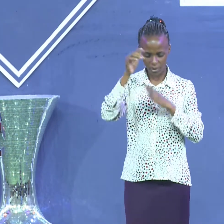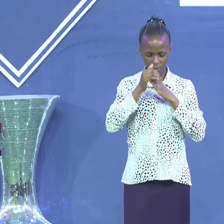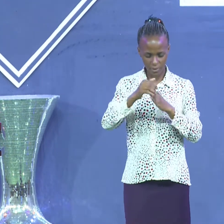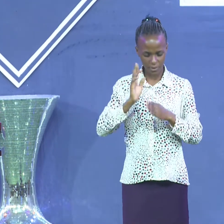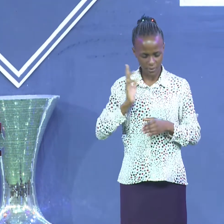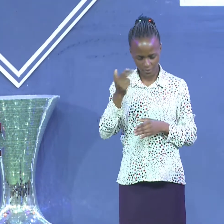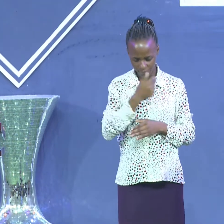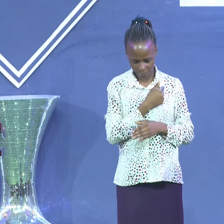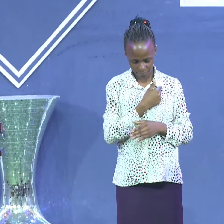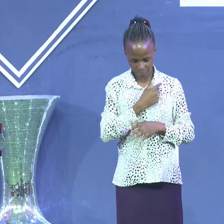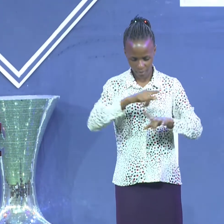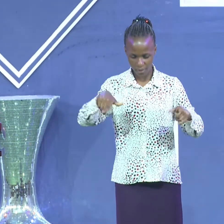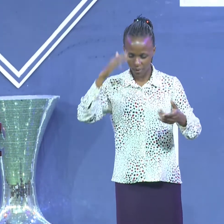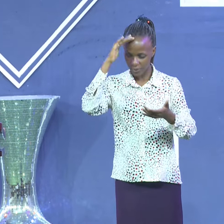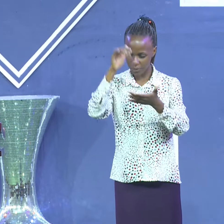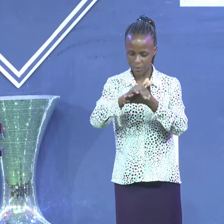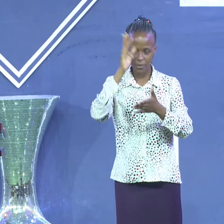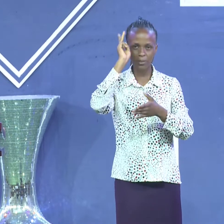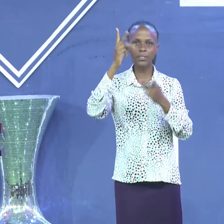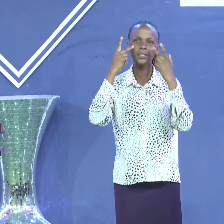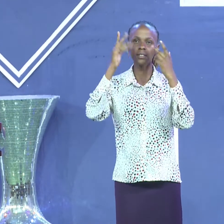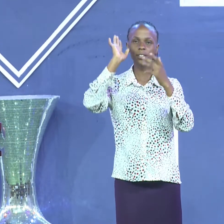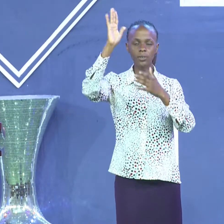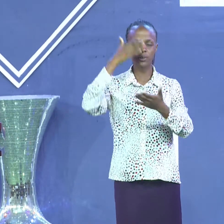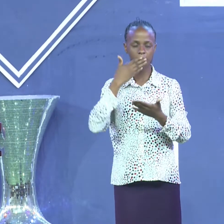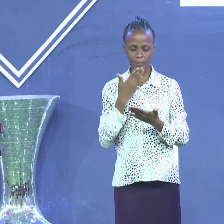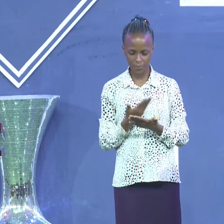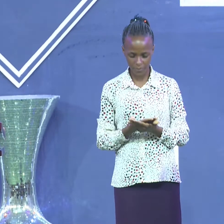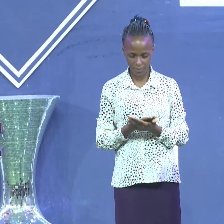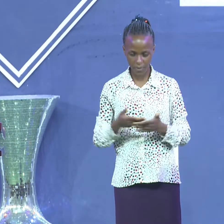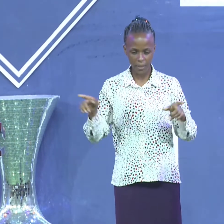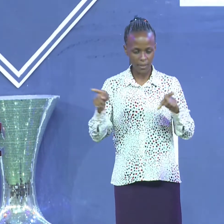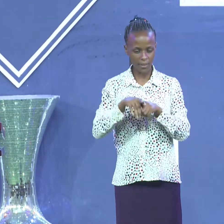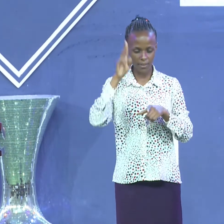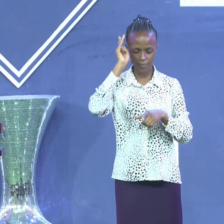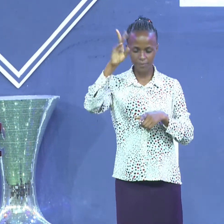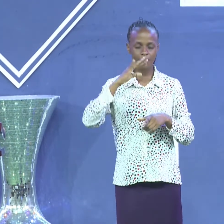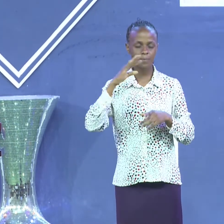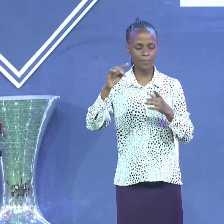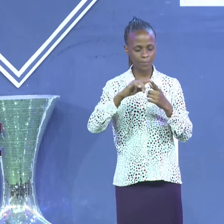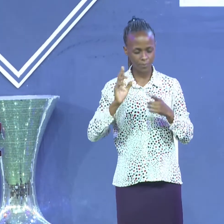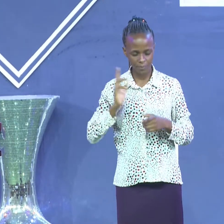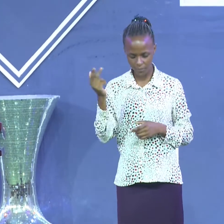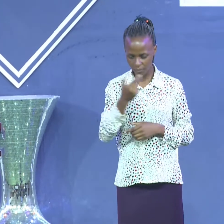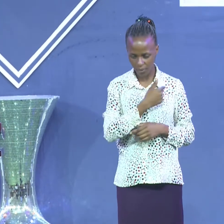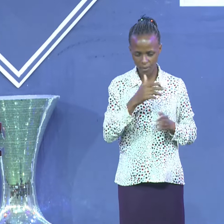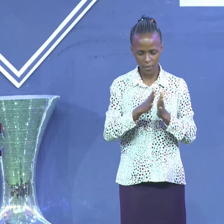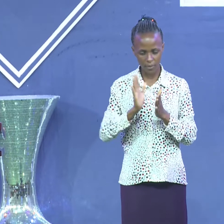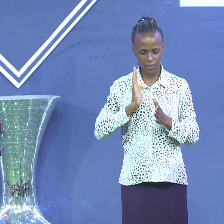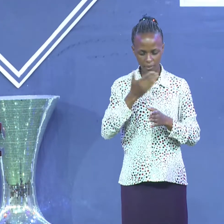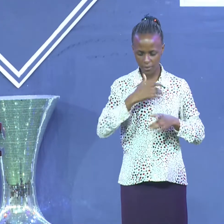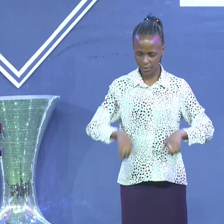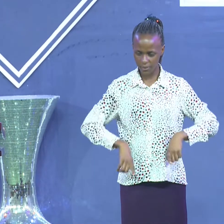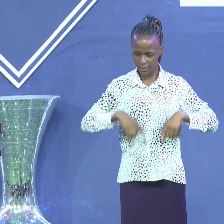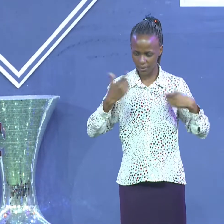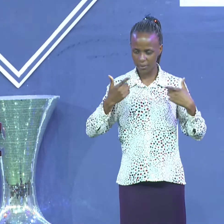To which you've brought us. Tukiriza tugenda kulaba obulungi bwo. We believe you're going to see your goodness. Atogenda kwogera nafe. And you're going to speak unto us. N'obulamu bwafe. And